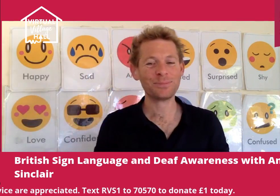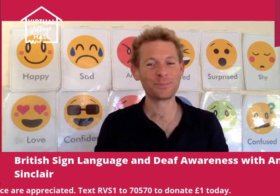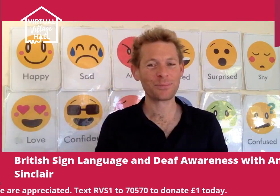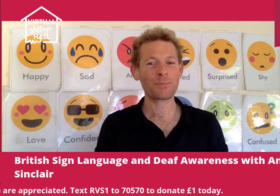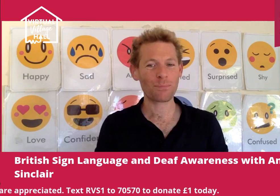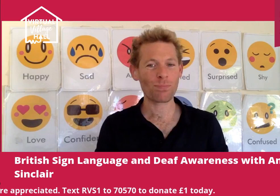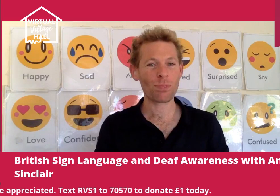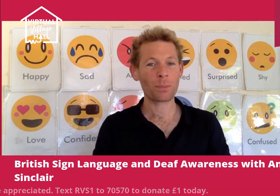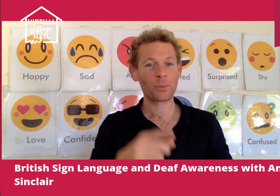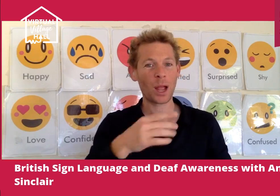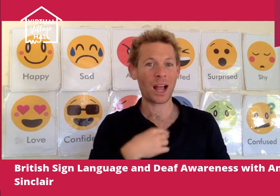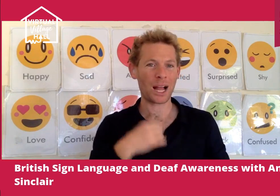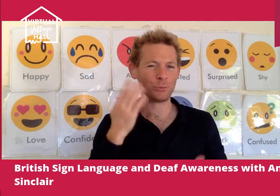lasts.